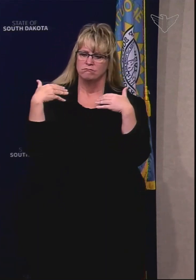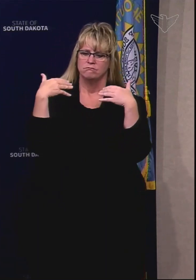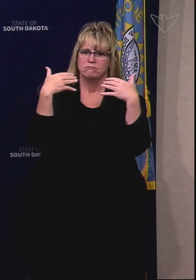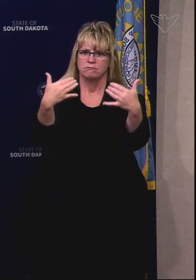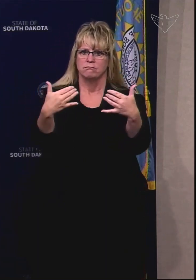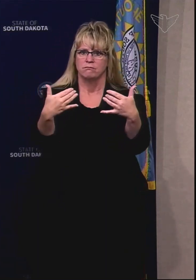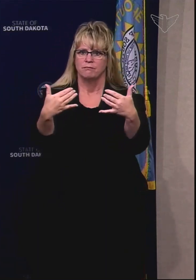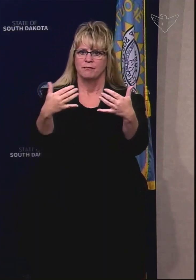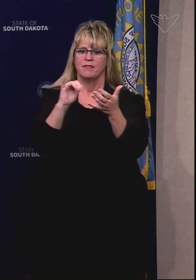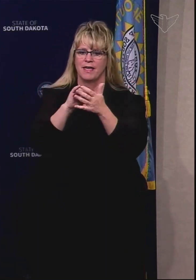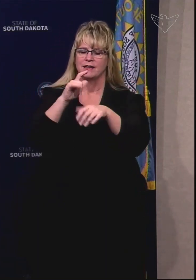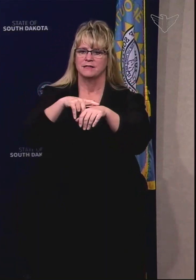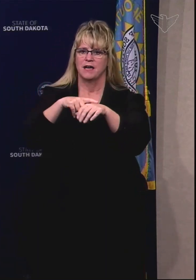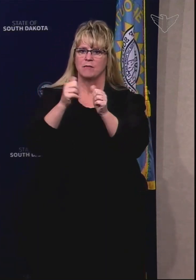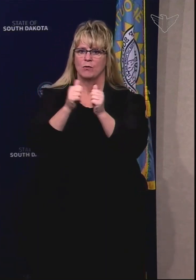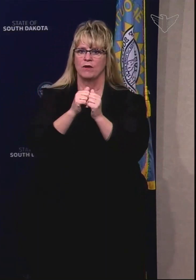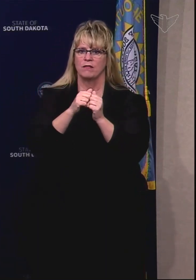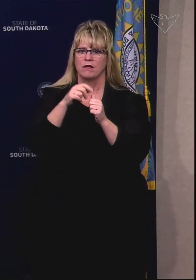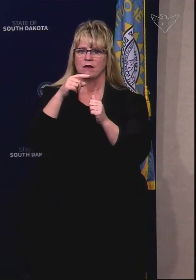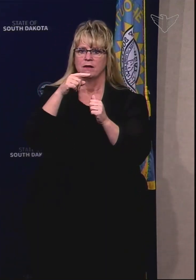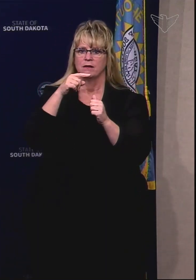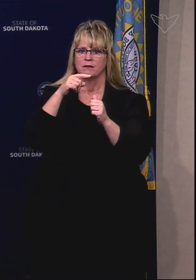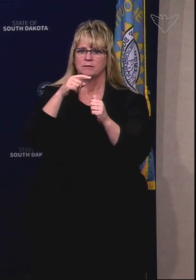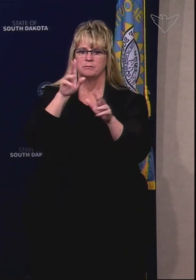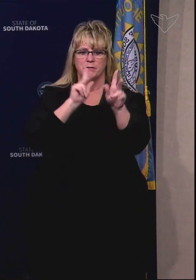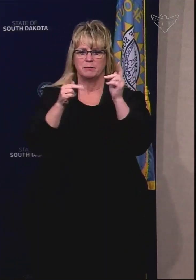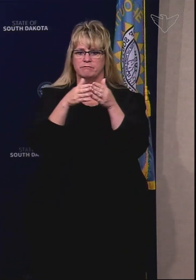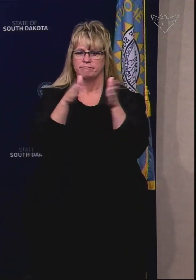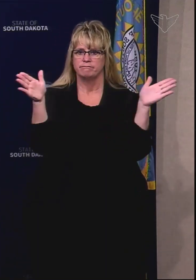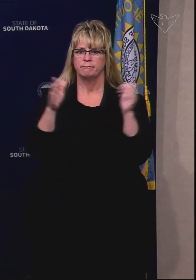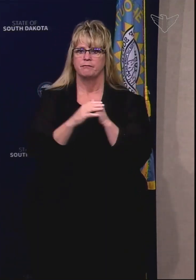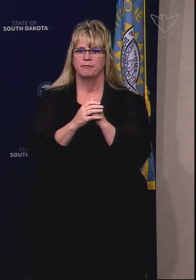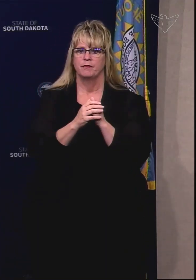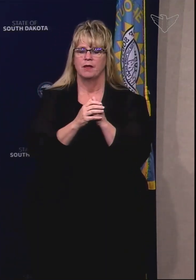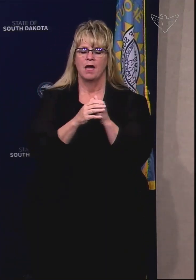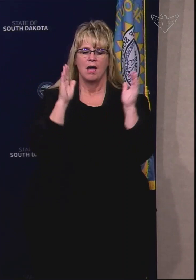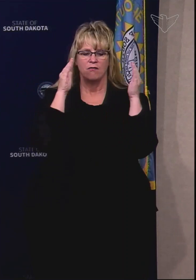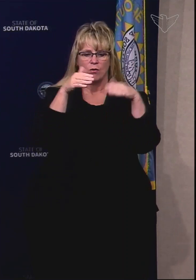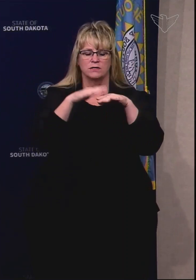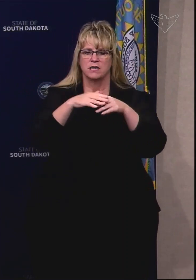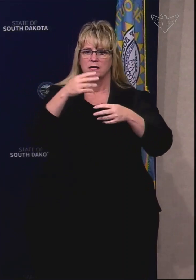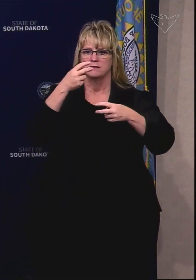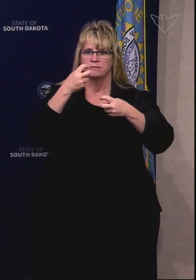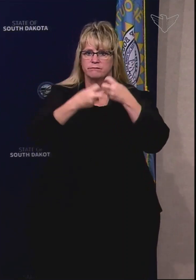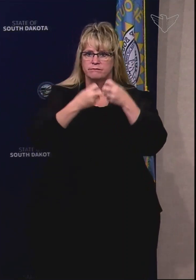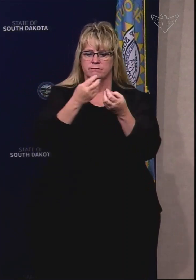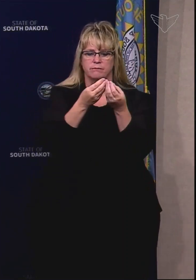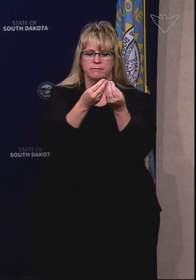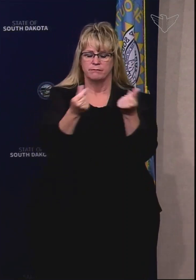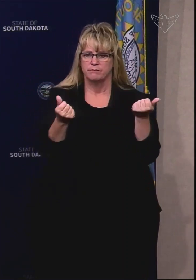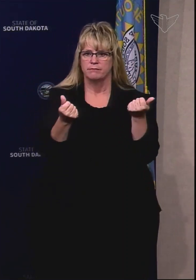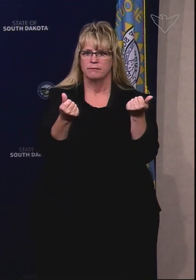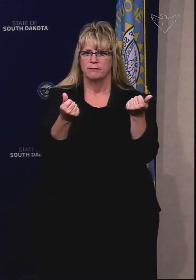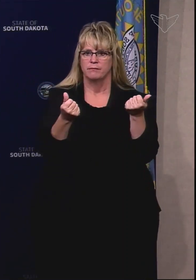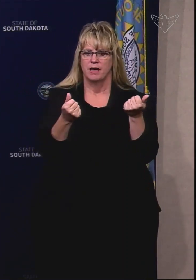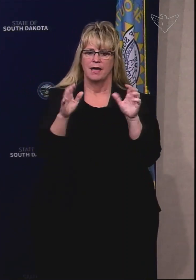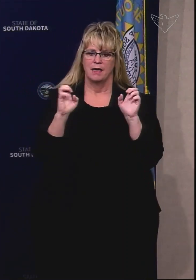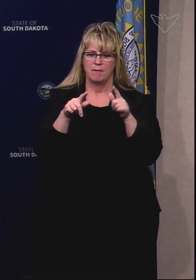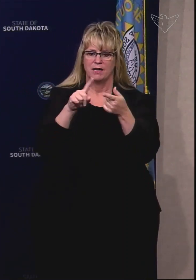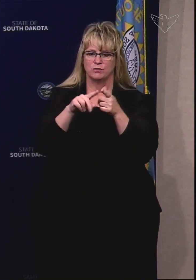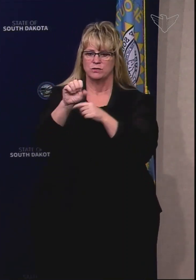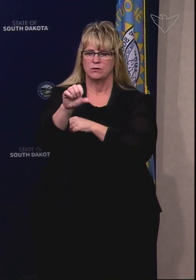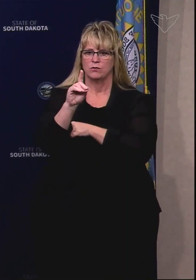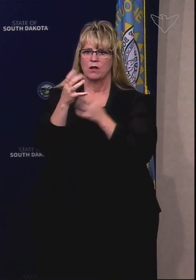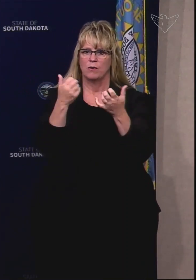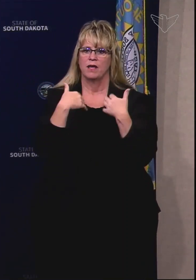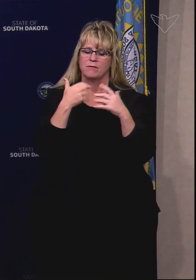public service, I focused on problem solving. I came back to South Dakota because I wanted to have an even bigger impact on our